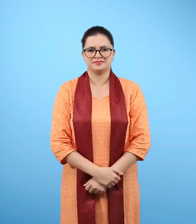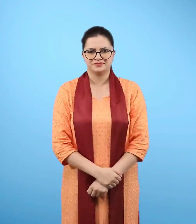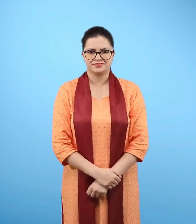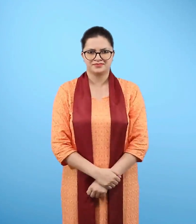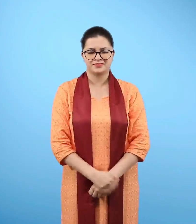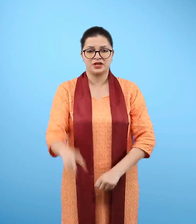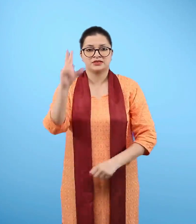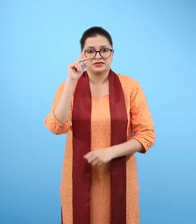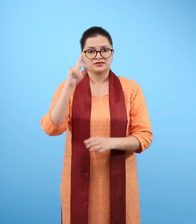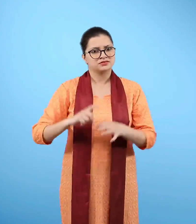2.